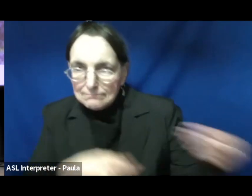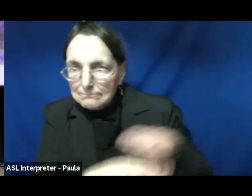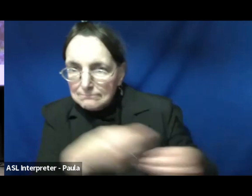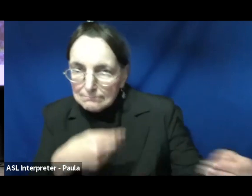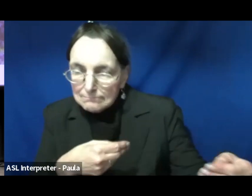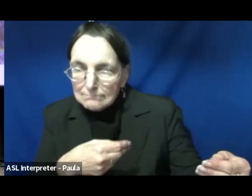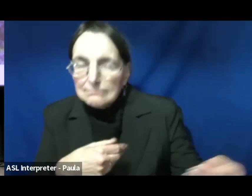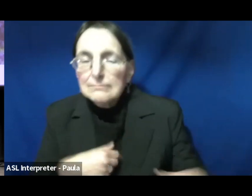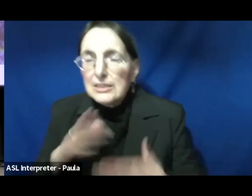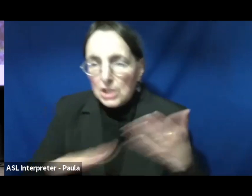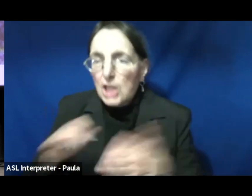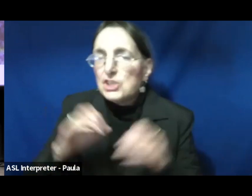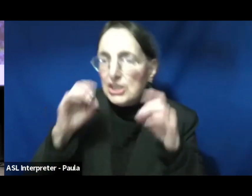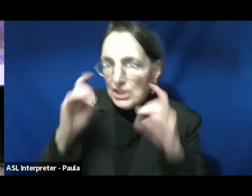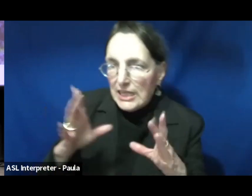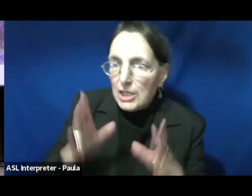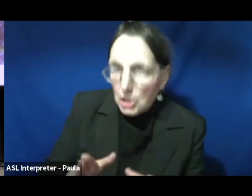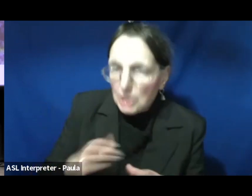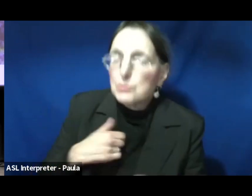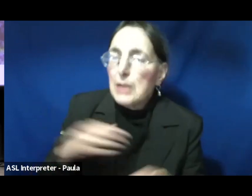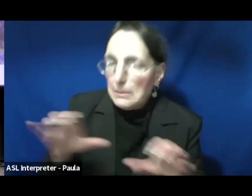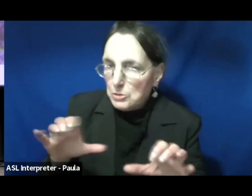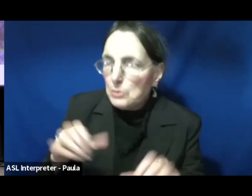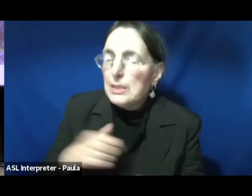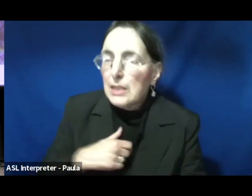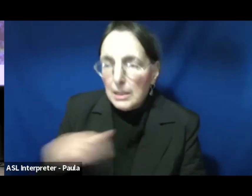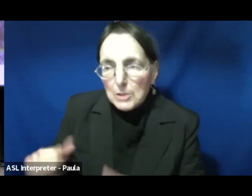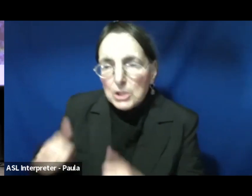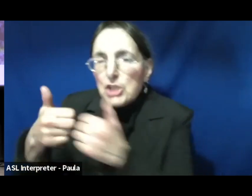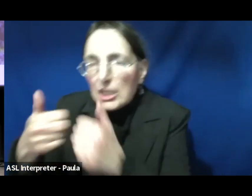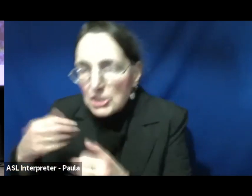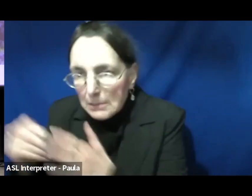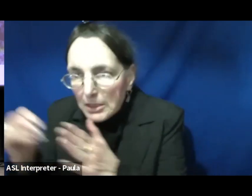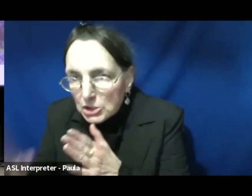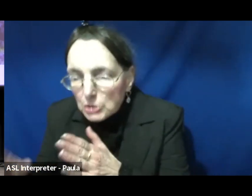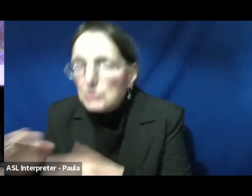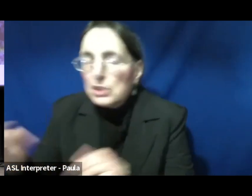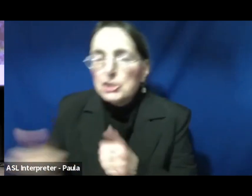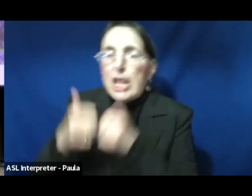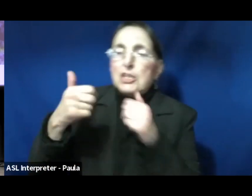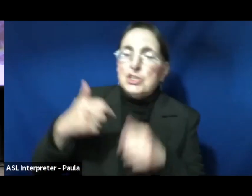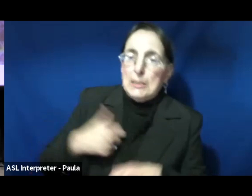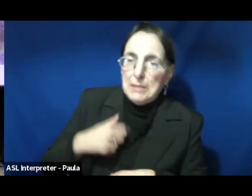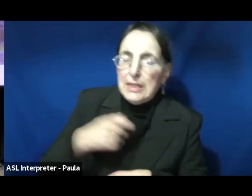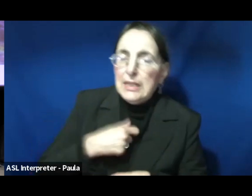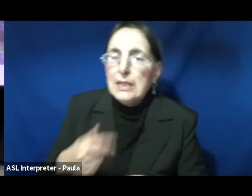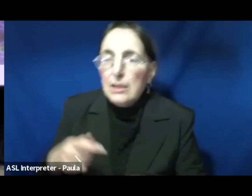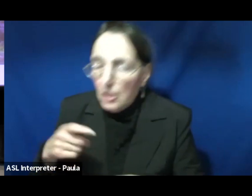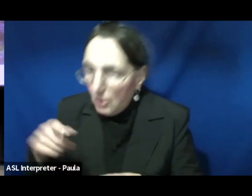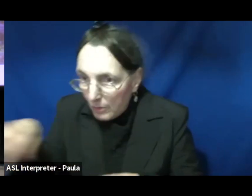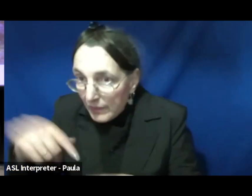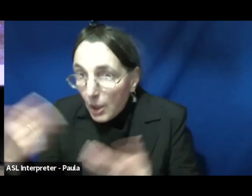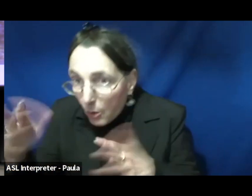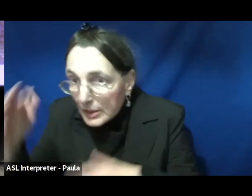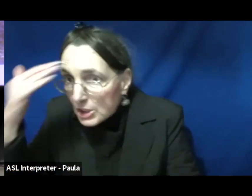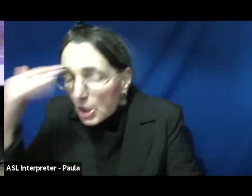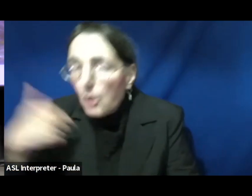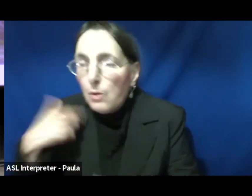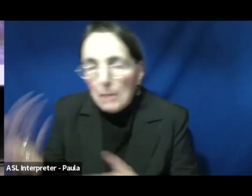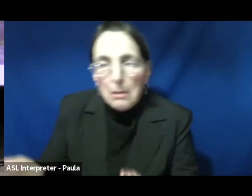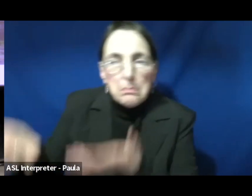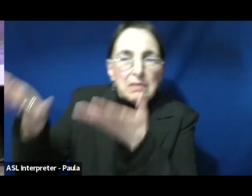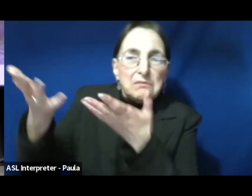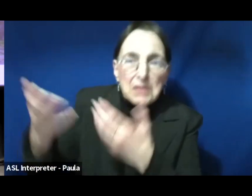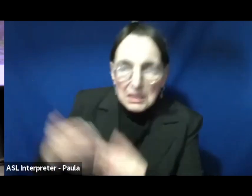students, challenging them in areas where I think they need to be challenged, uplifting what they know, and I think that's the position that I'm in. And I am going to be a work in progress